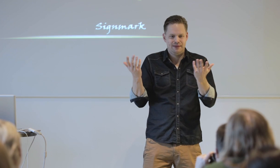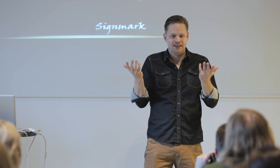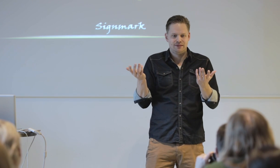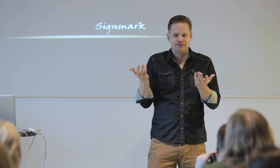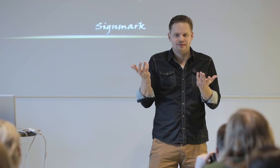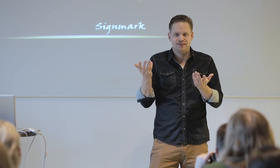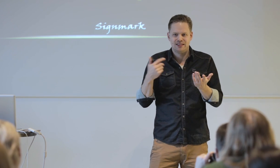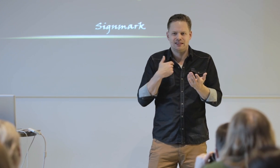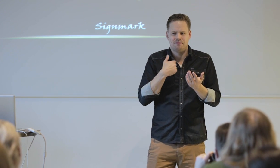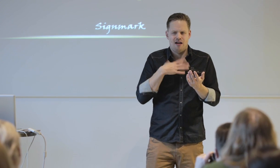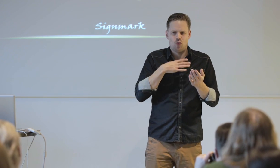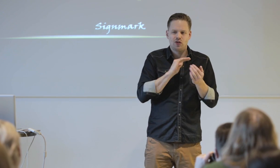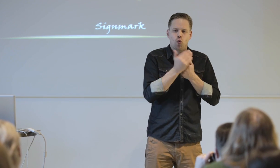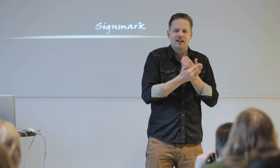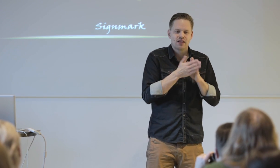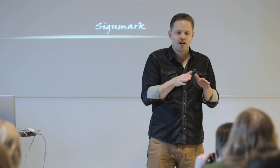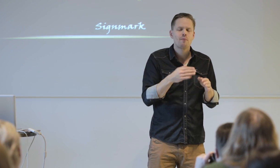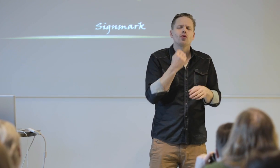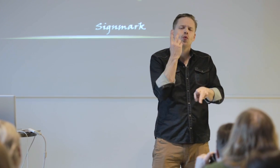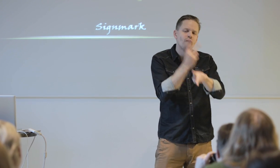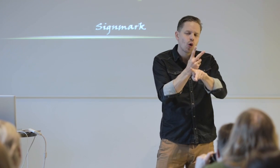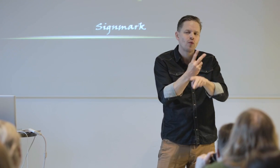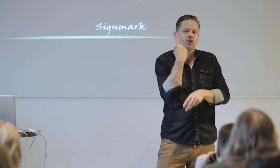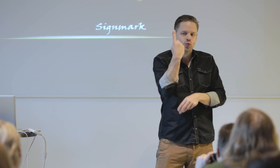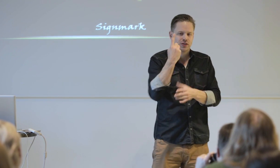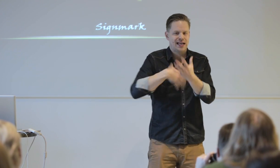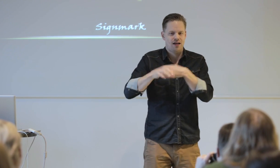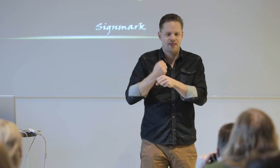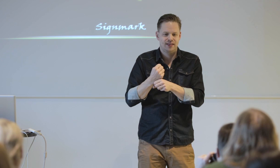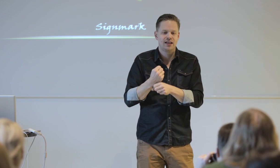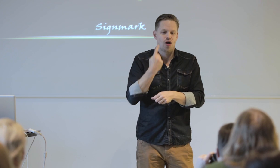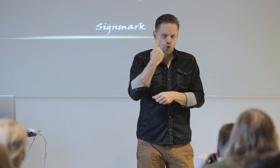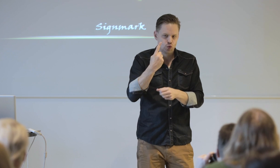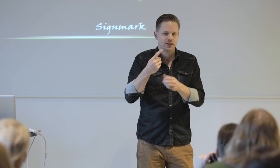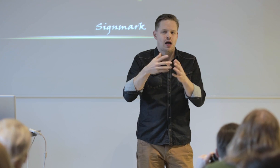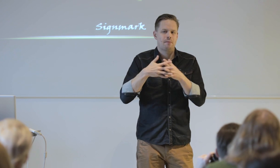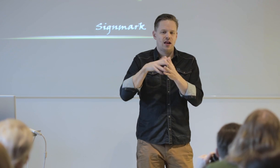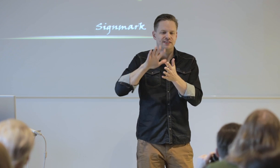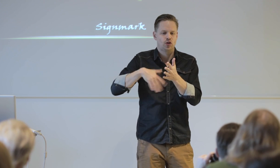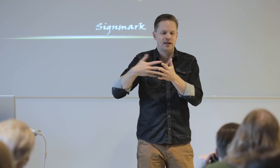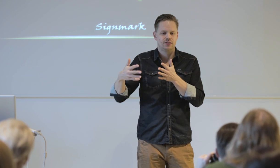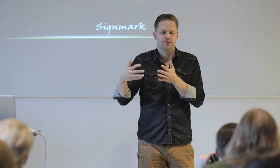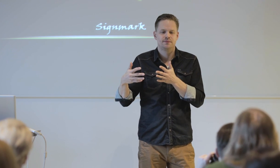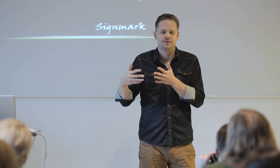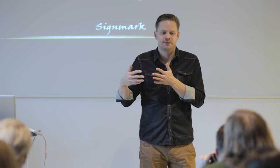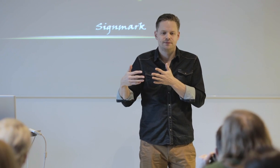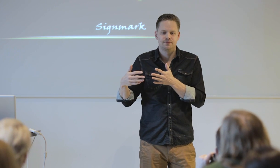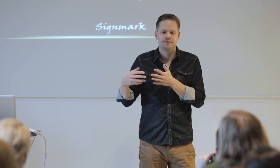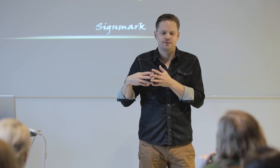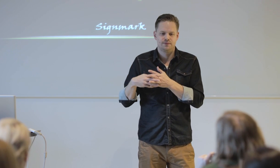And I was not sure how rap works. So I think that it was a safe way of starting. But I just wanted to do one song in English and